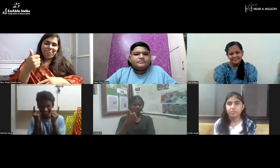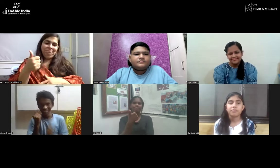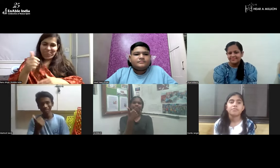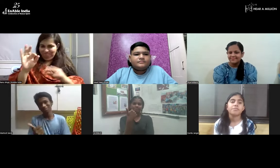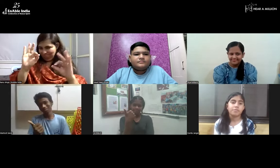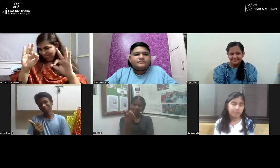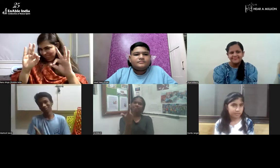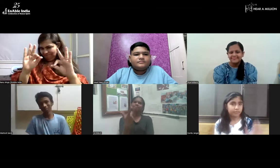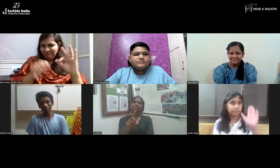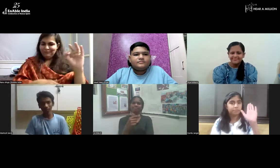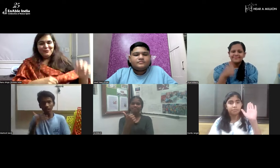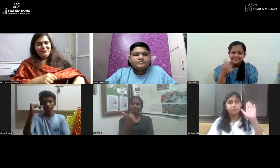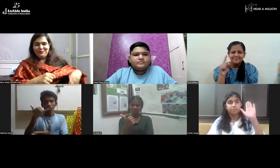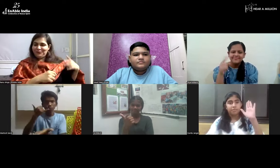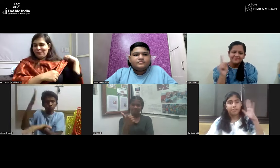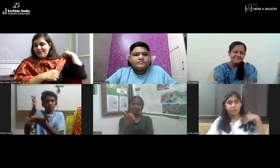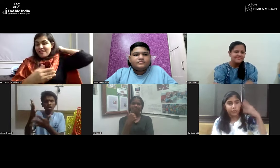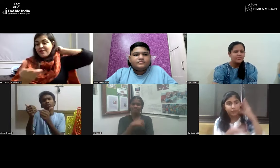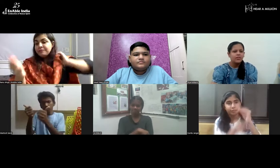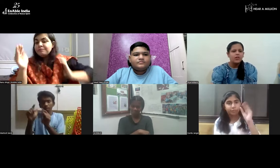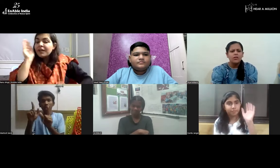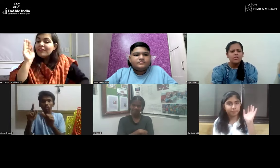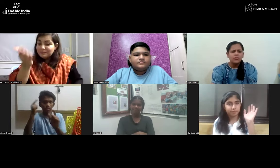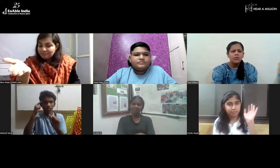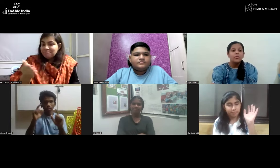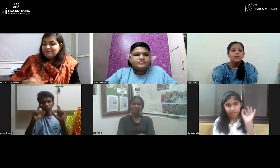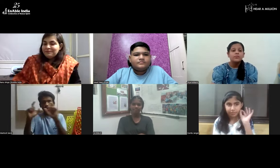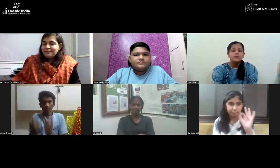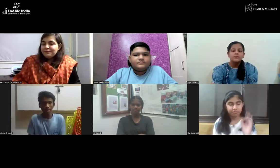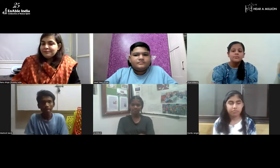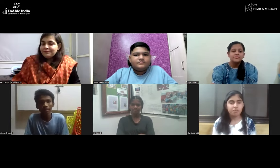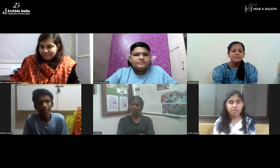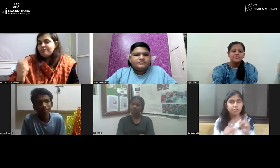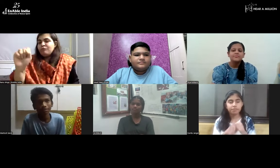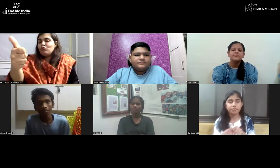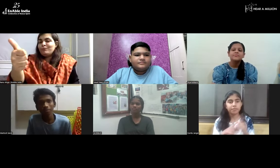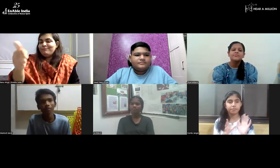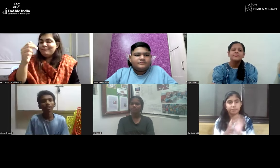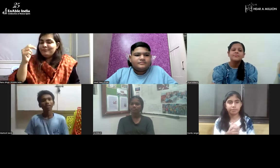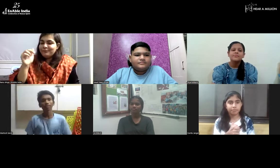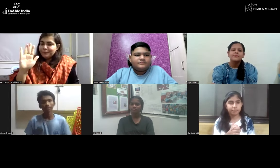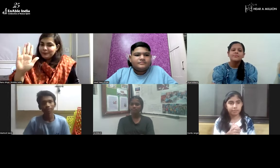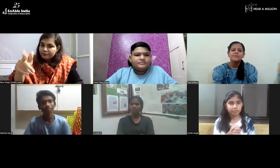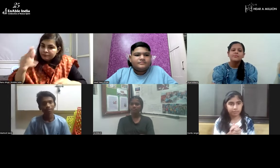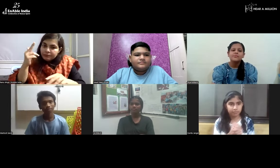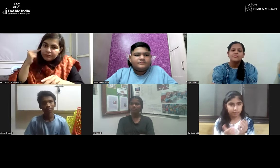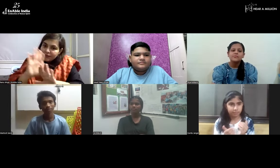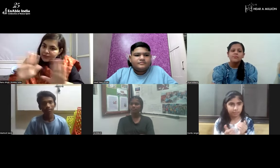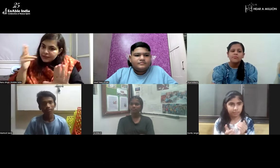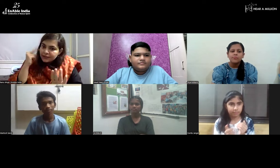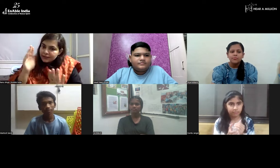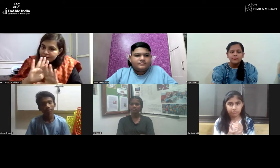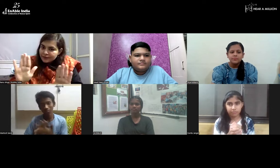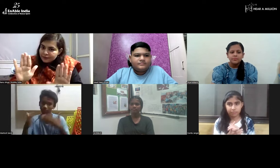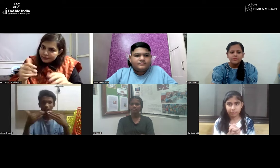yeah, now you see like there are a lot of distractions when it comes to kids these days. And how can we encourage children